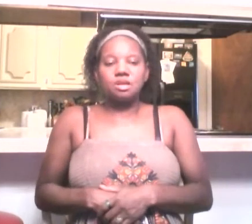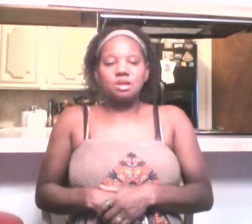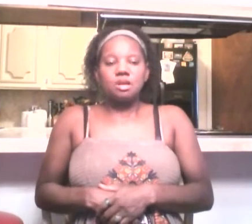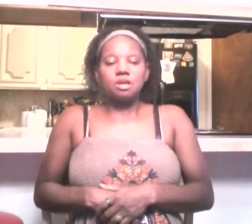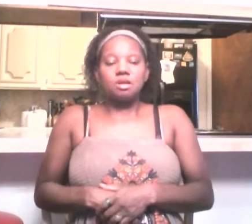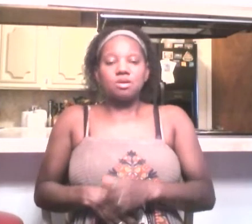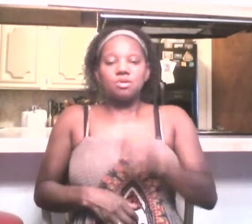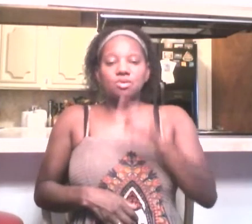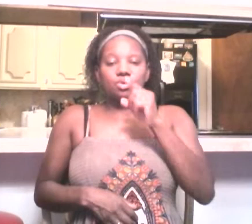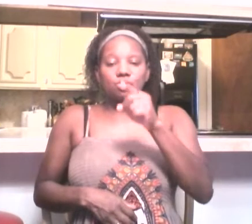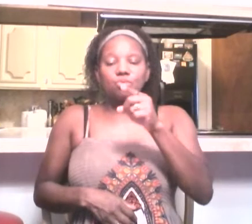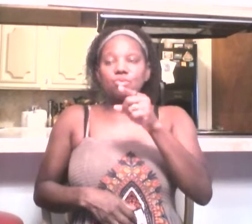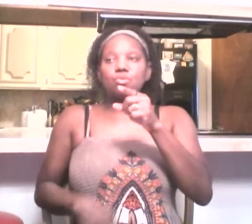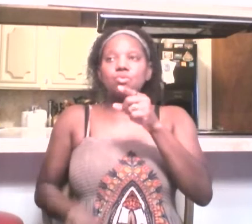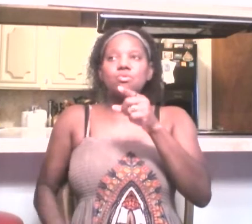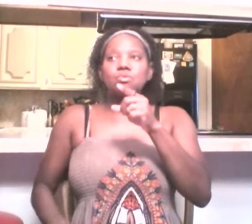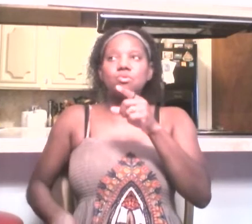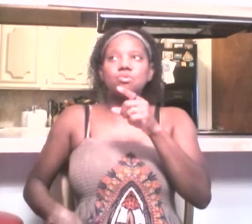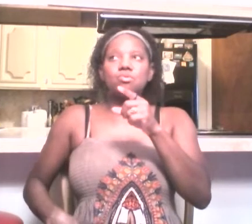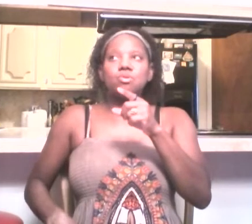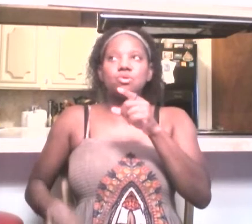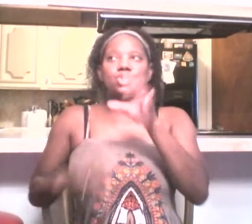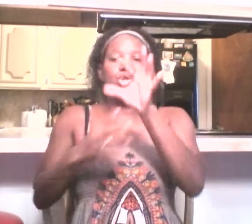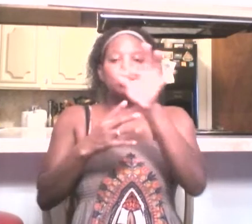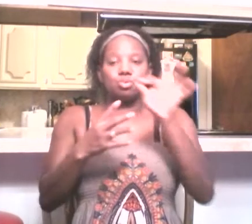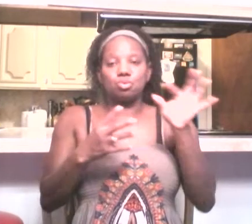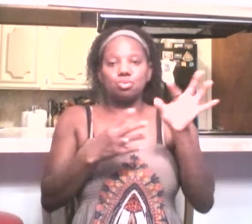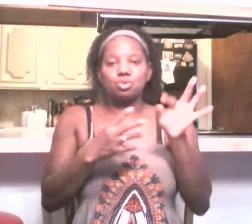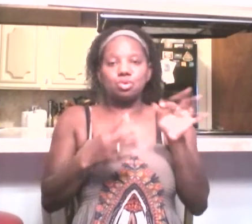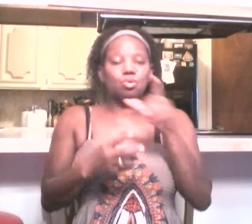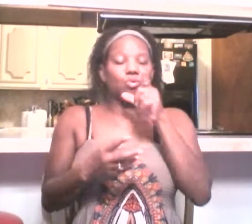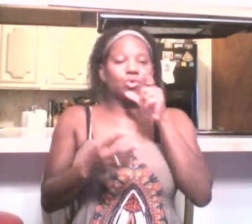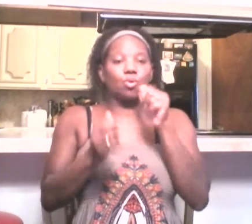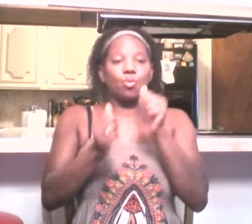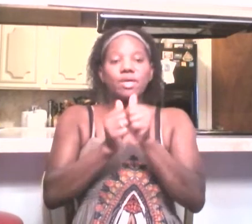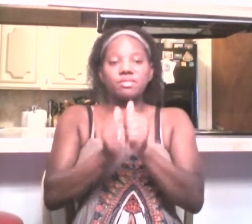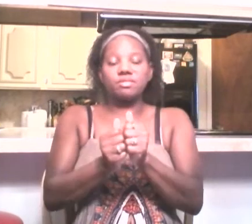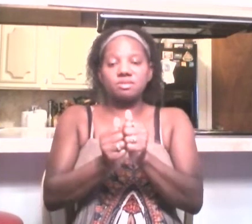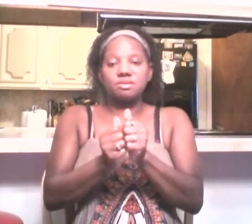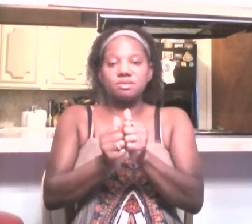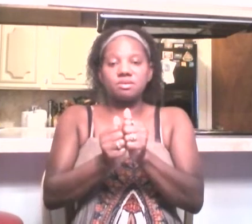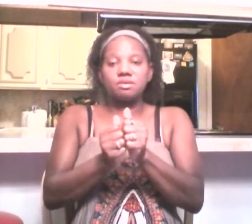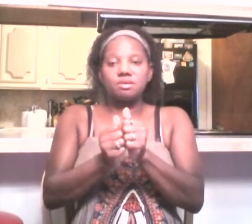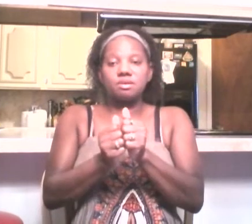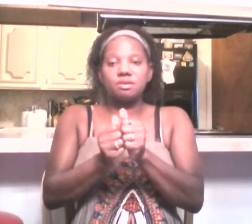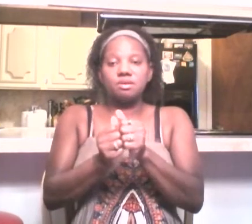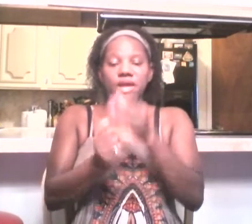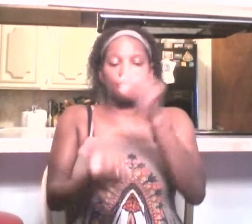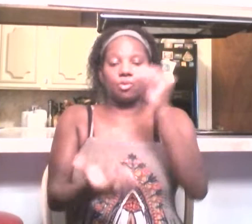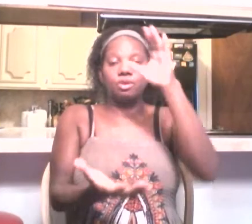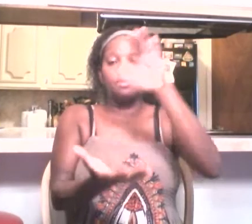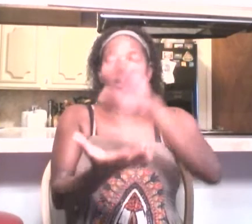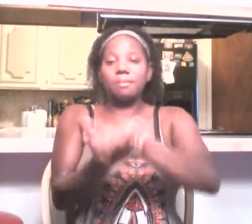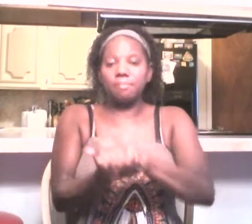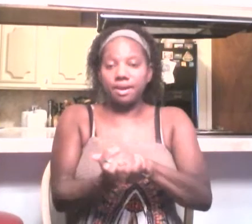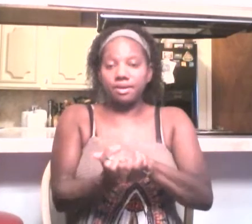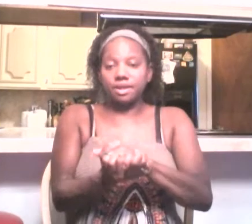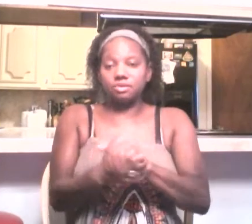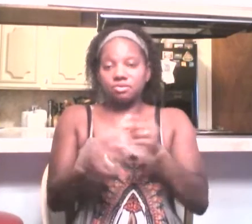you choose who you're with. And when you become married to